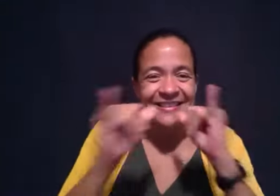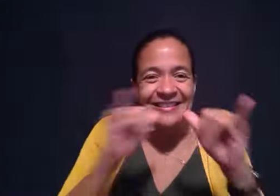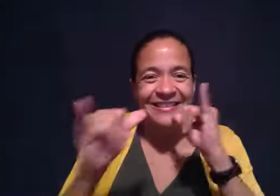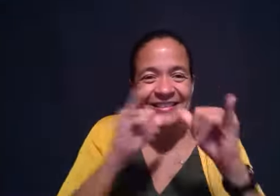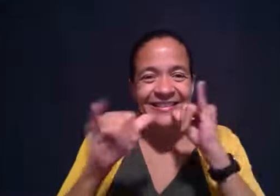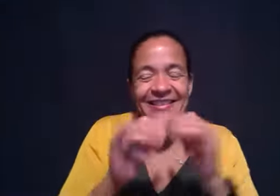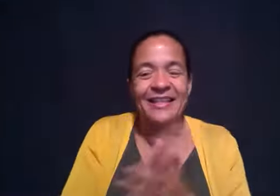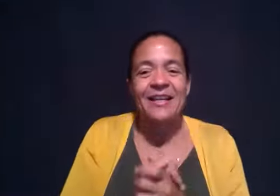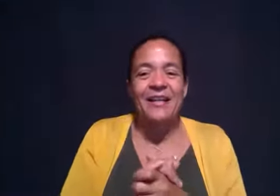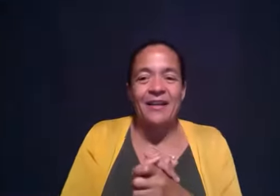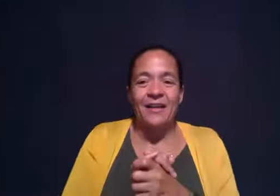it ended.